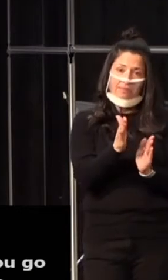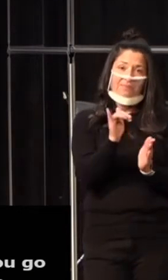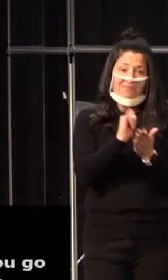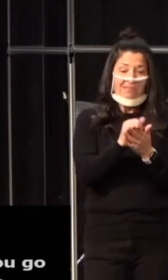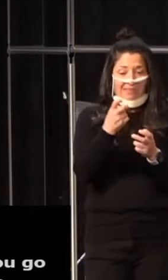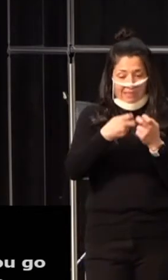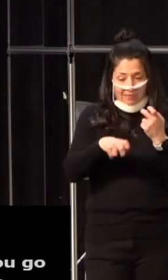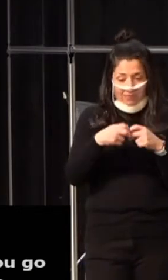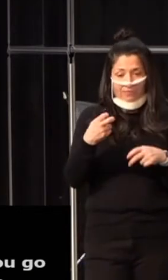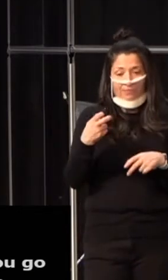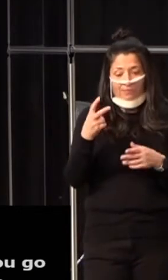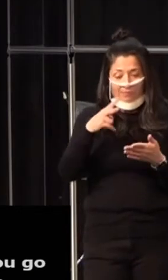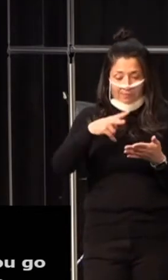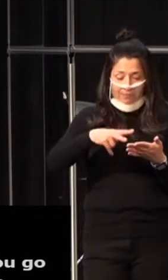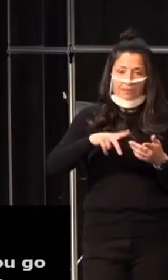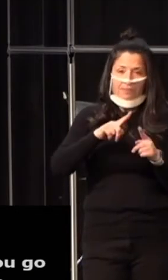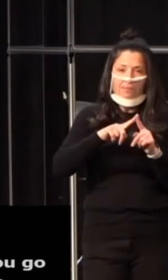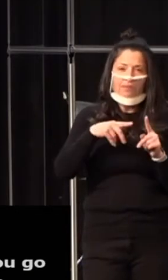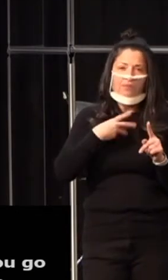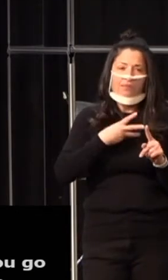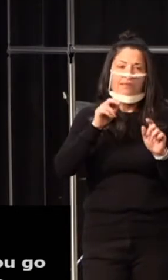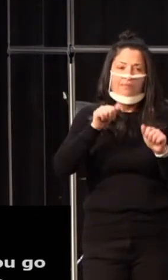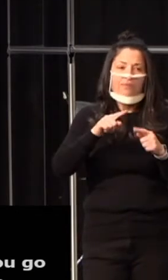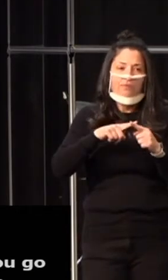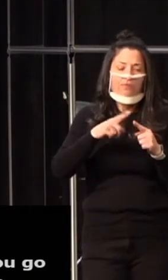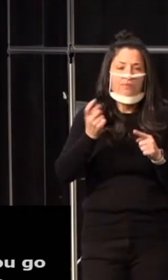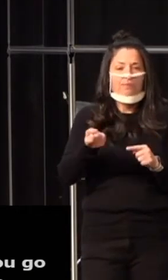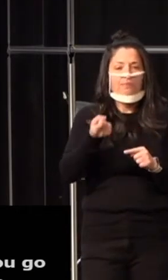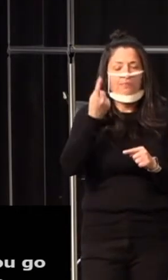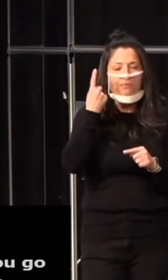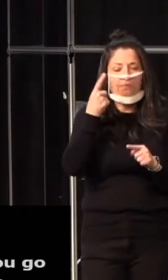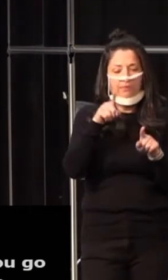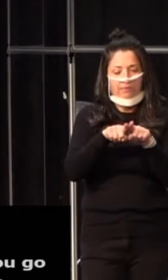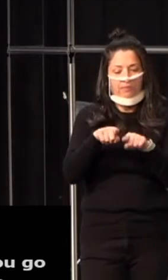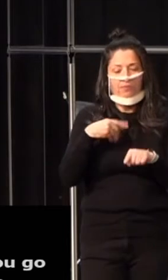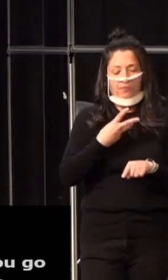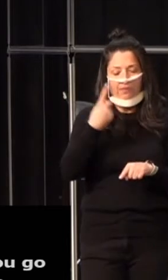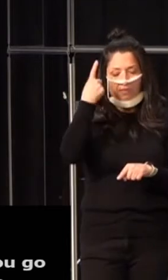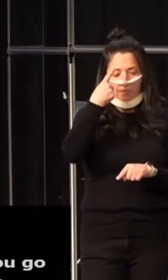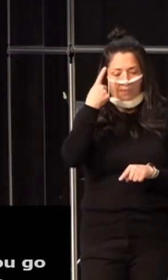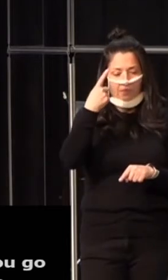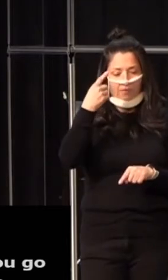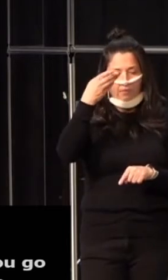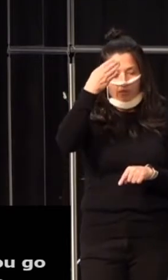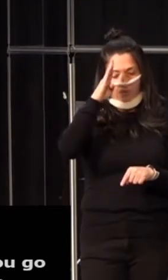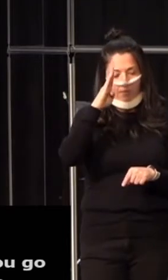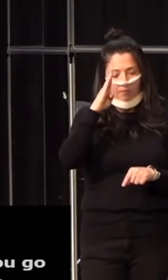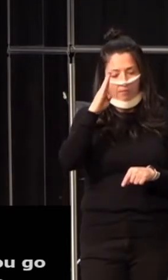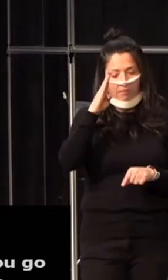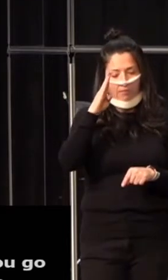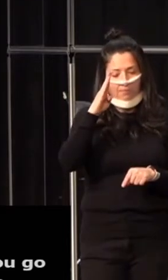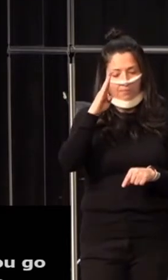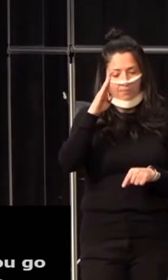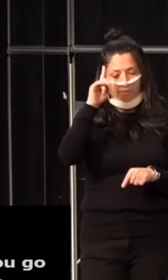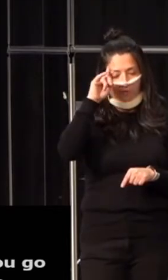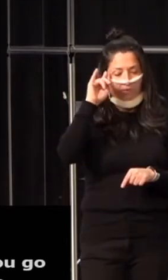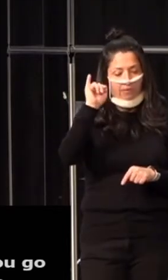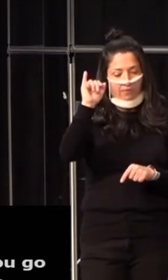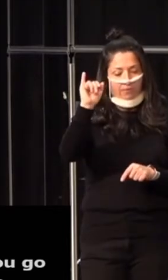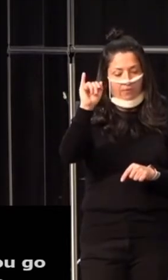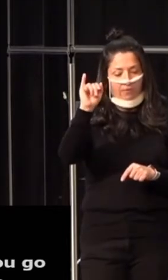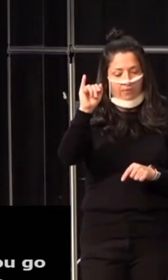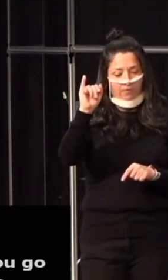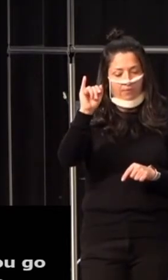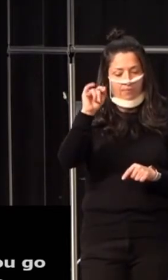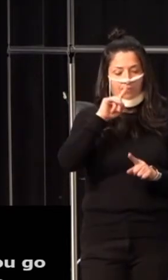passage, but we were able to shed light on it as we think about the sovereignty of God and the context of the Exodus story.